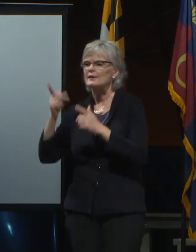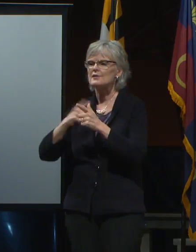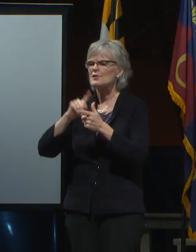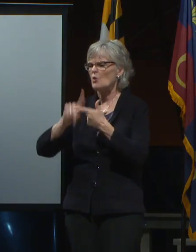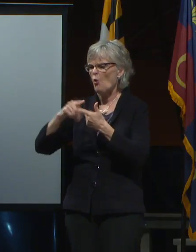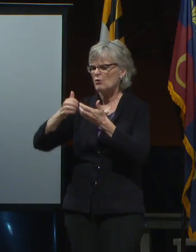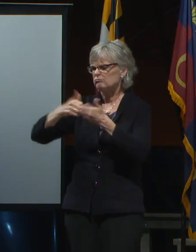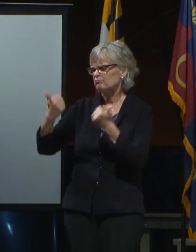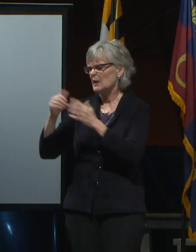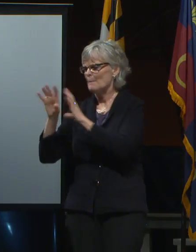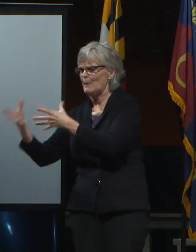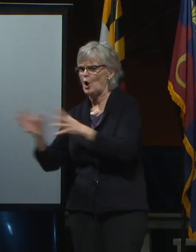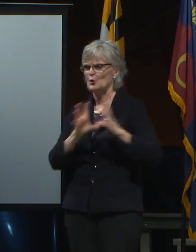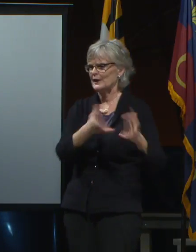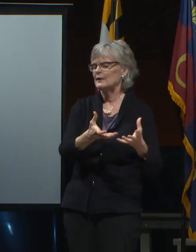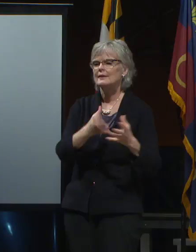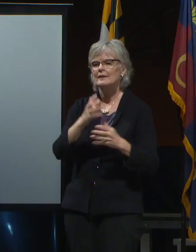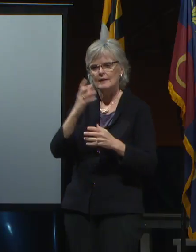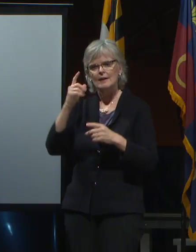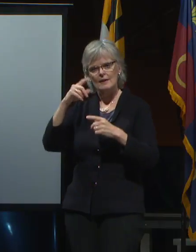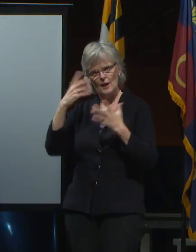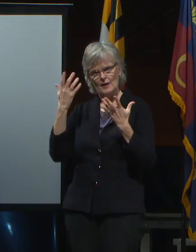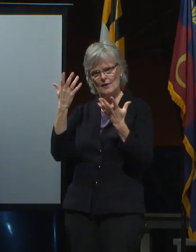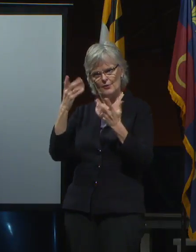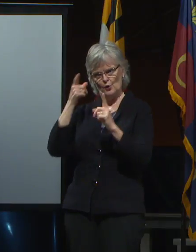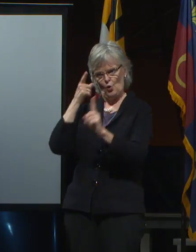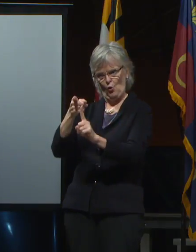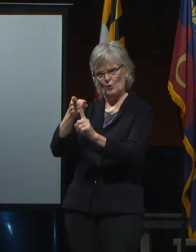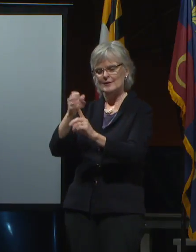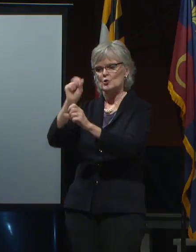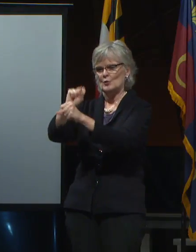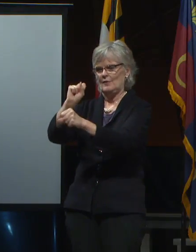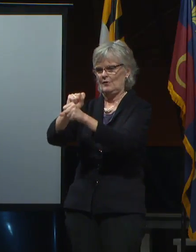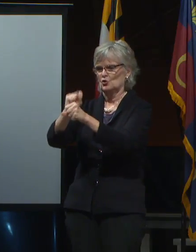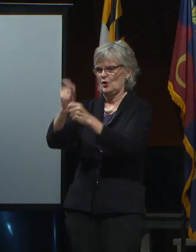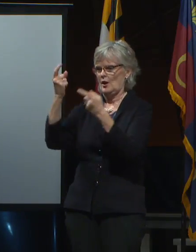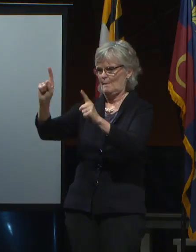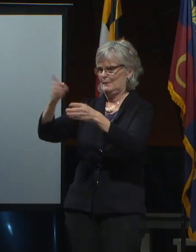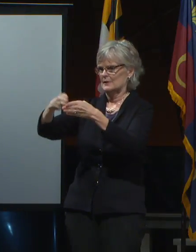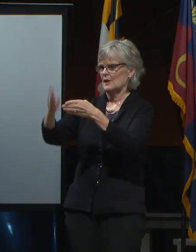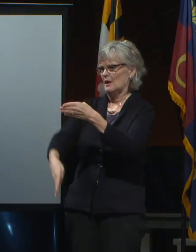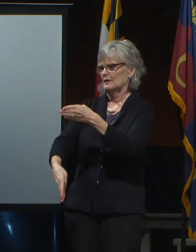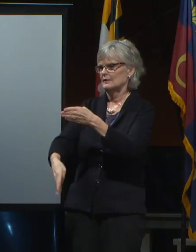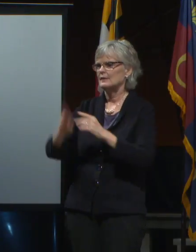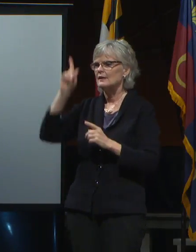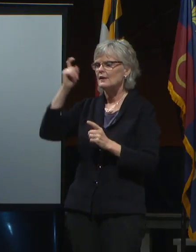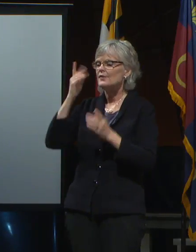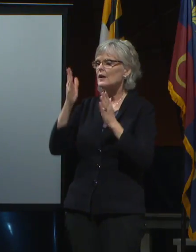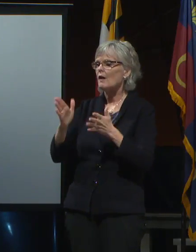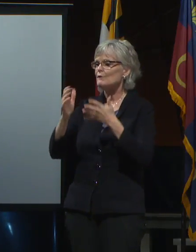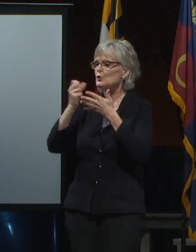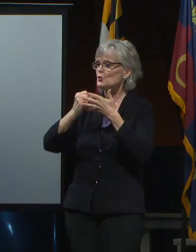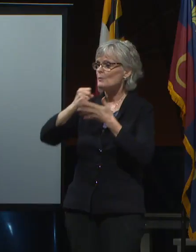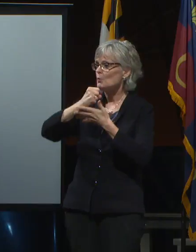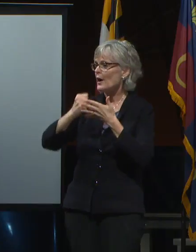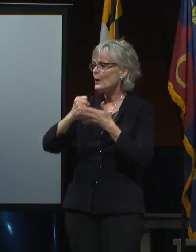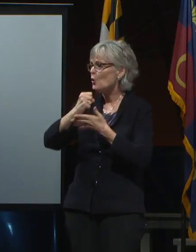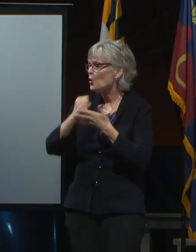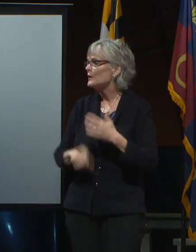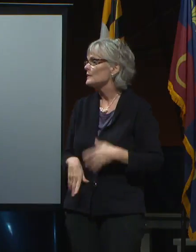our work. It is all about getting the job done. The governor's priorities